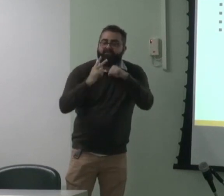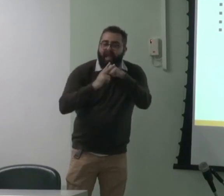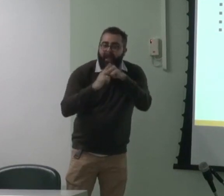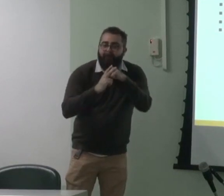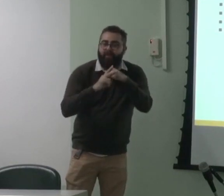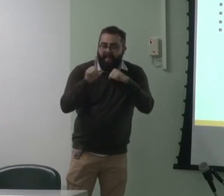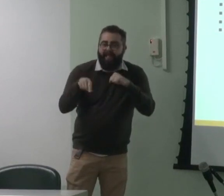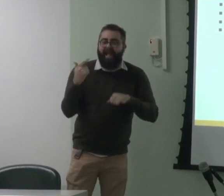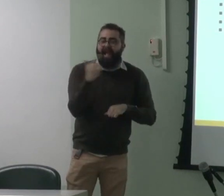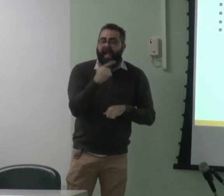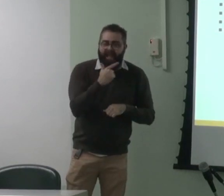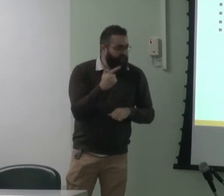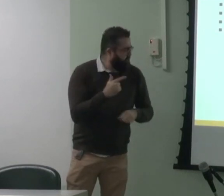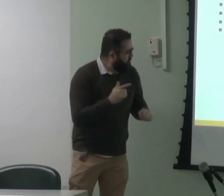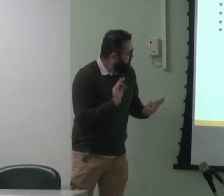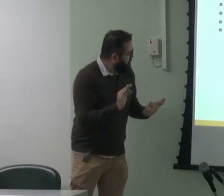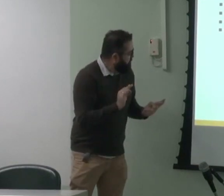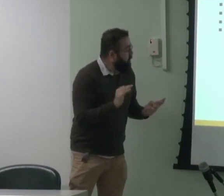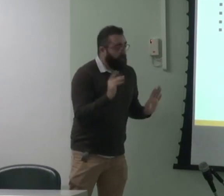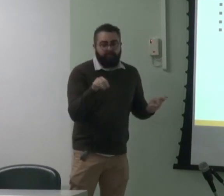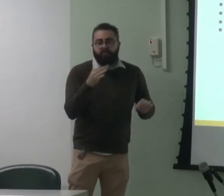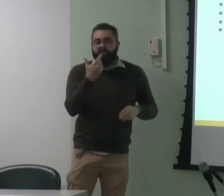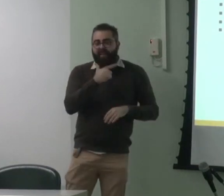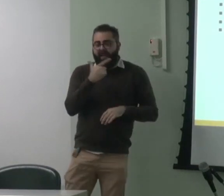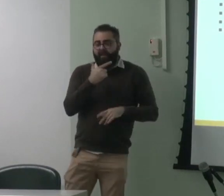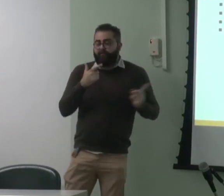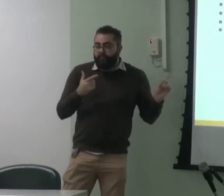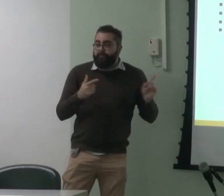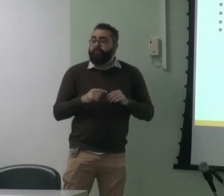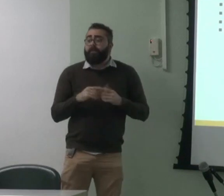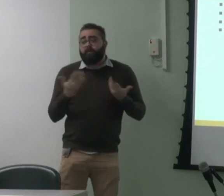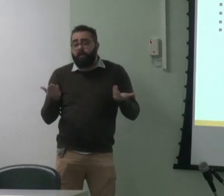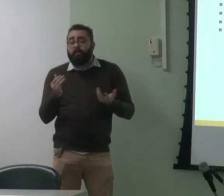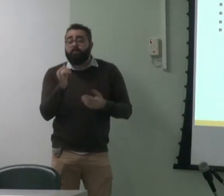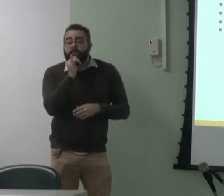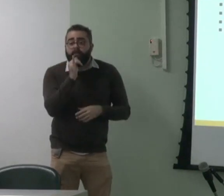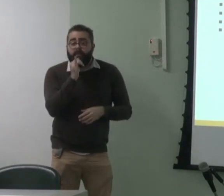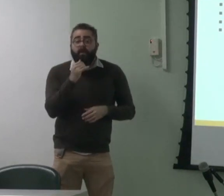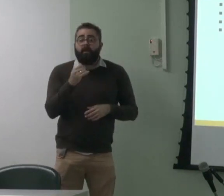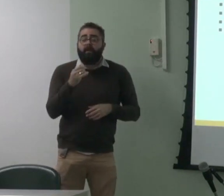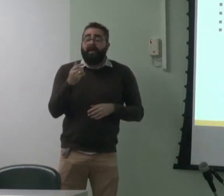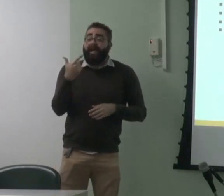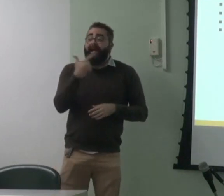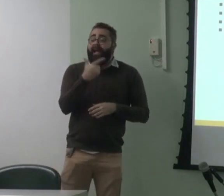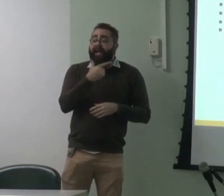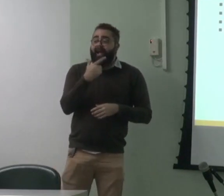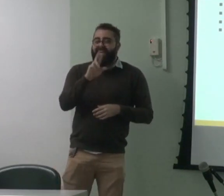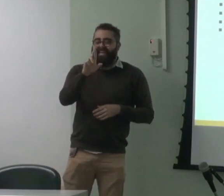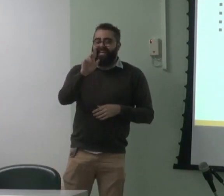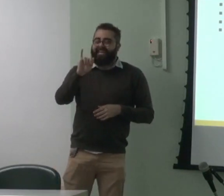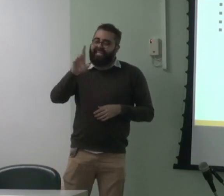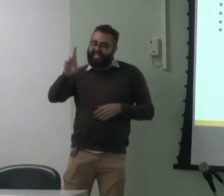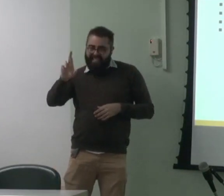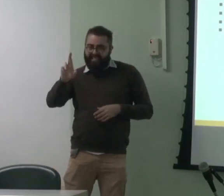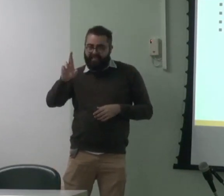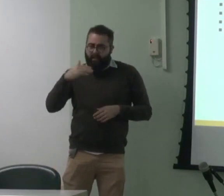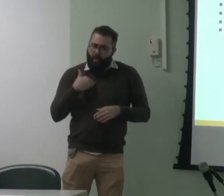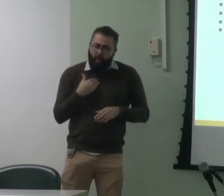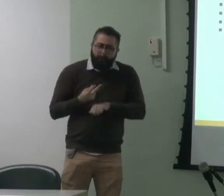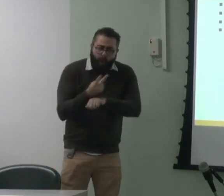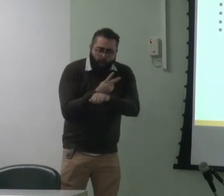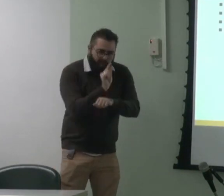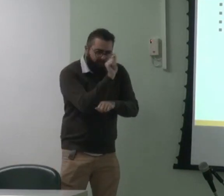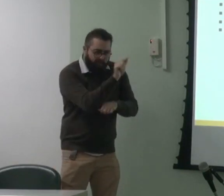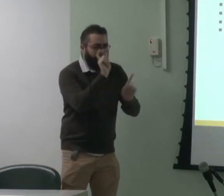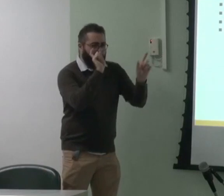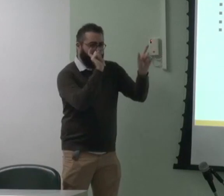smile and forms of the verbal lemma rir, and what is there are